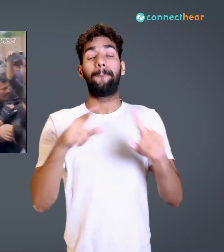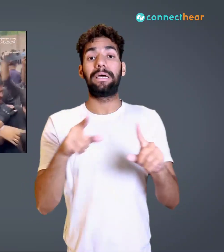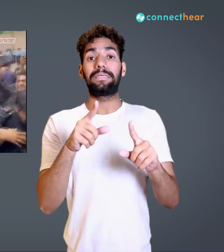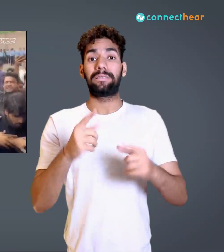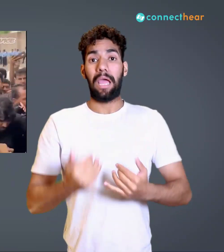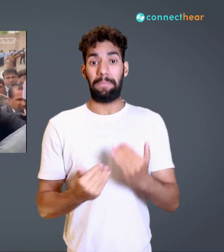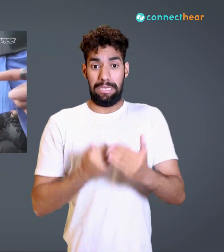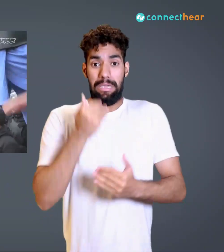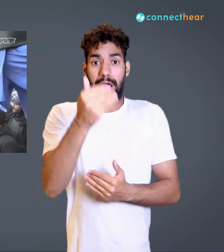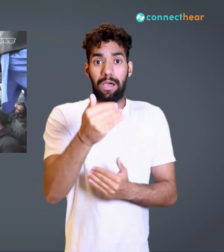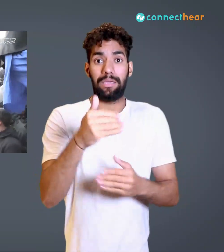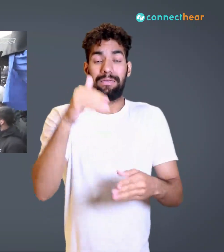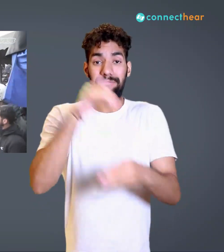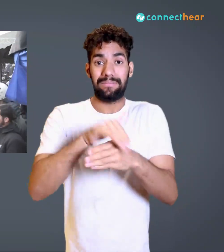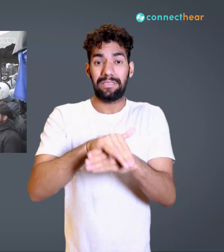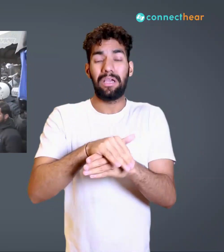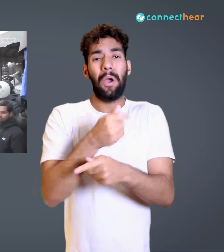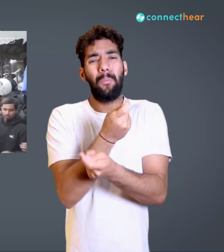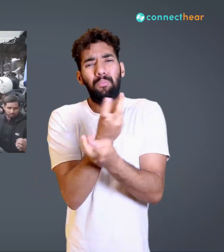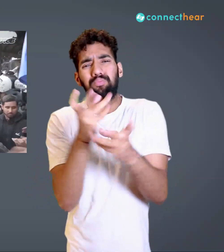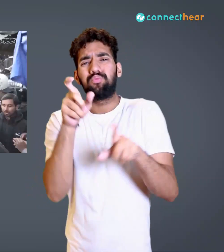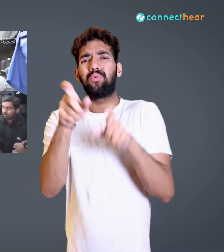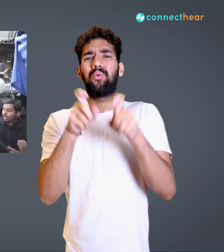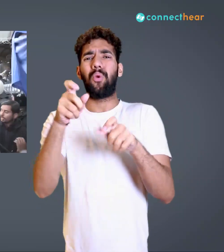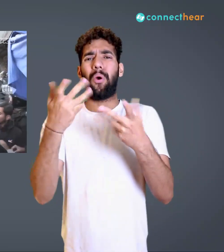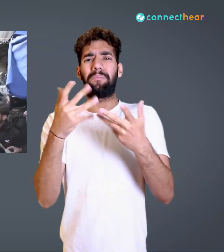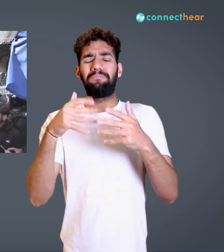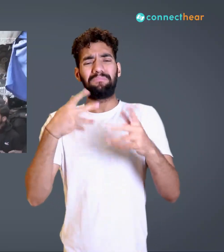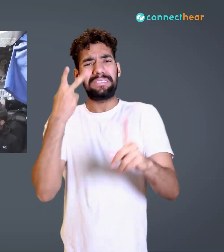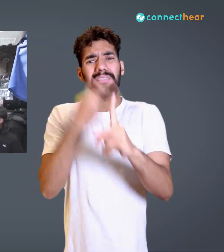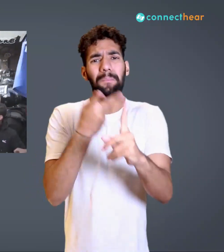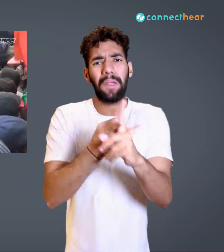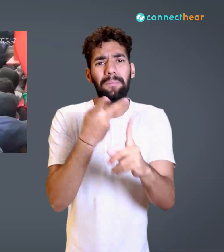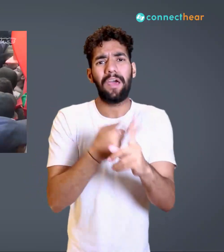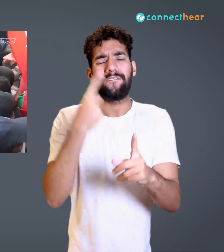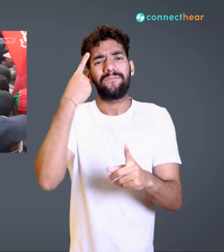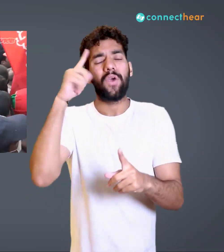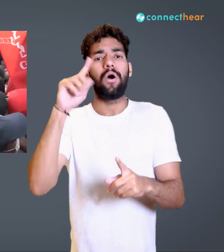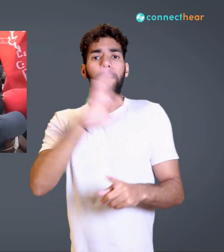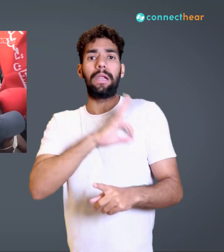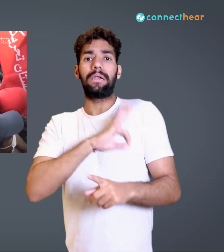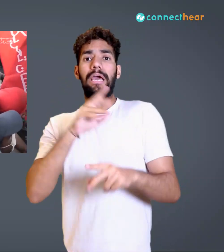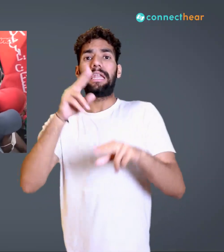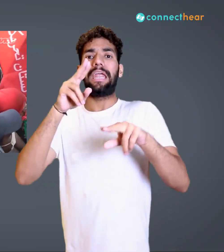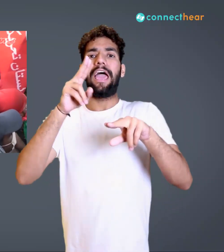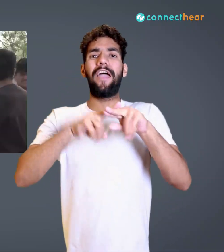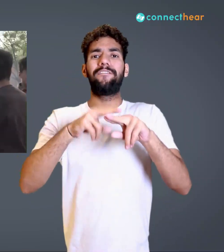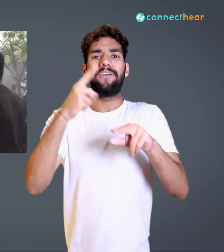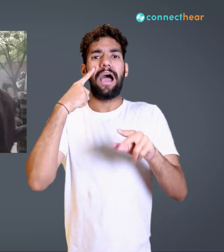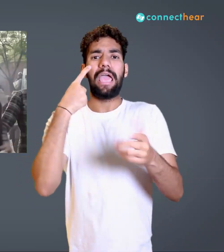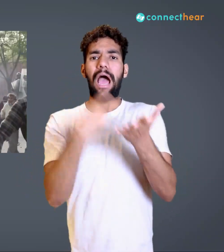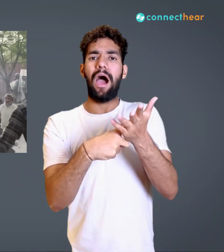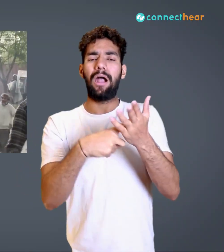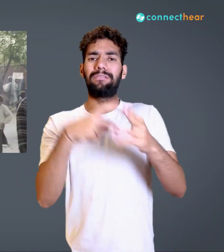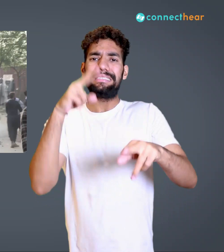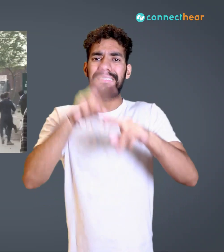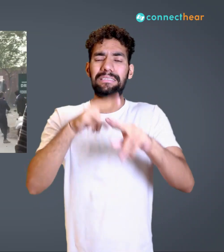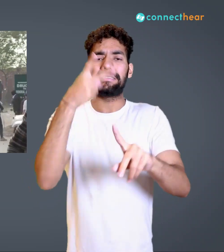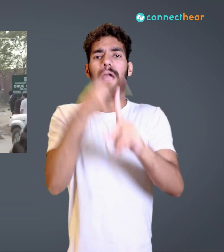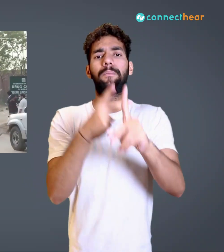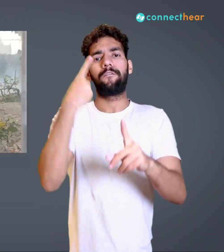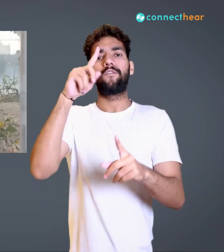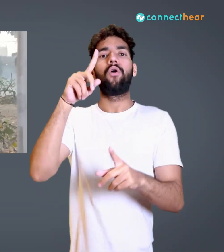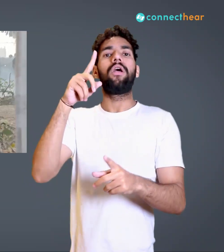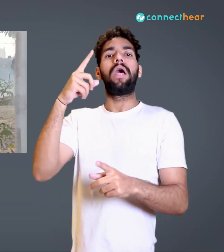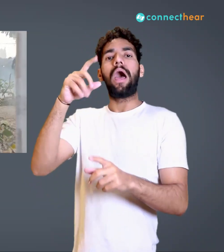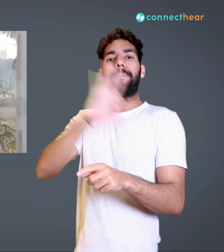pushed back the date for the next elections and filed dozens of legal cases against him, which is widely seen as an attempt to prevent him from running